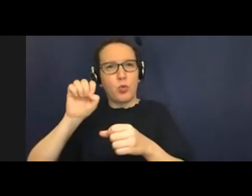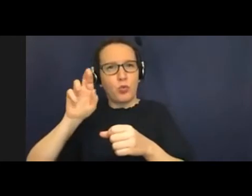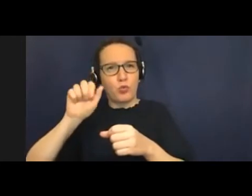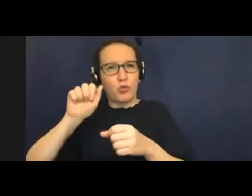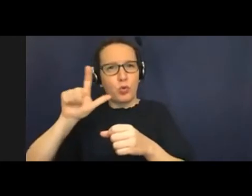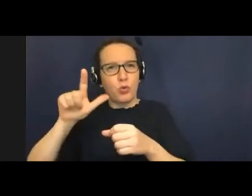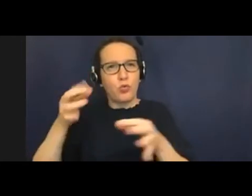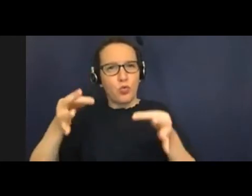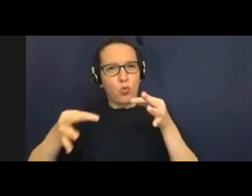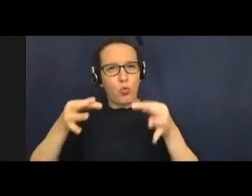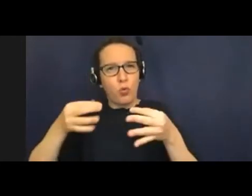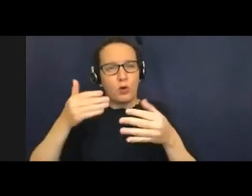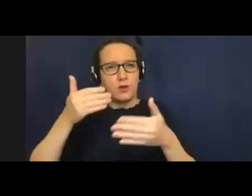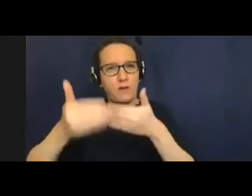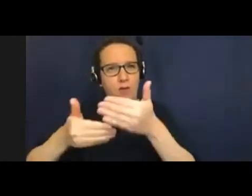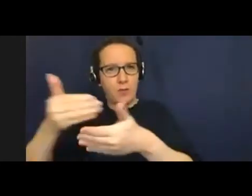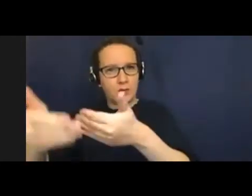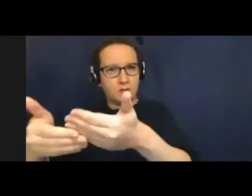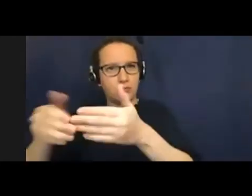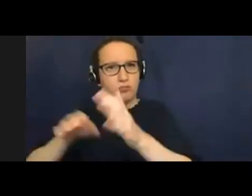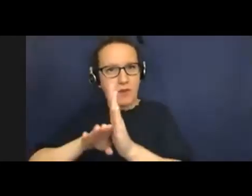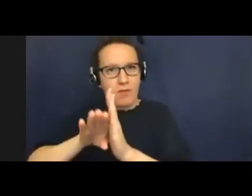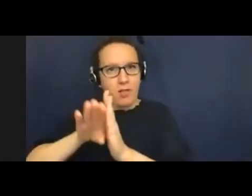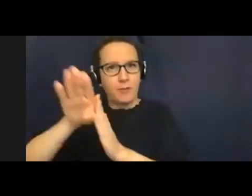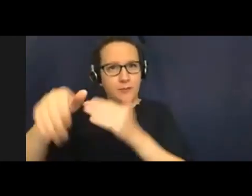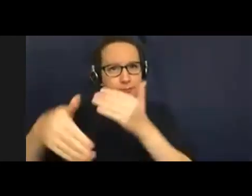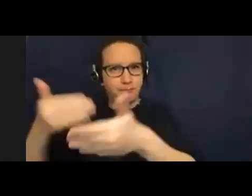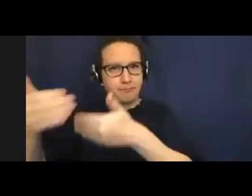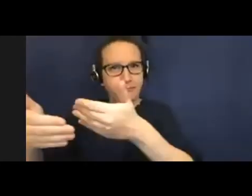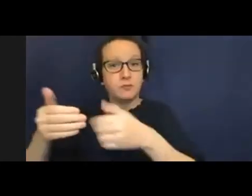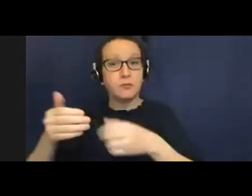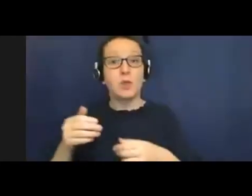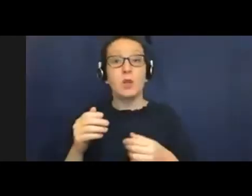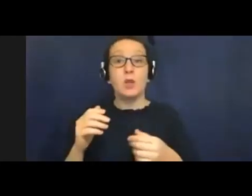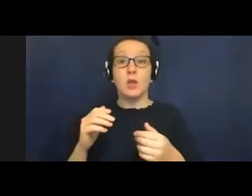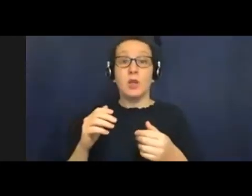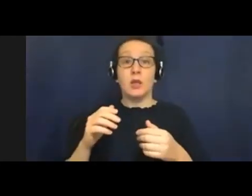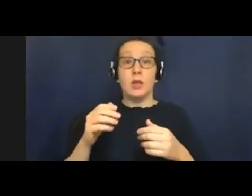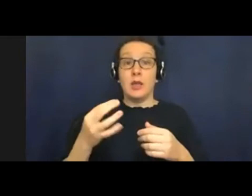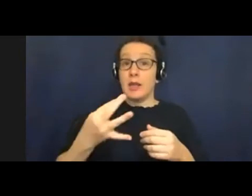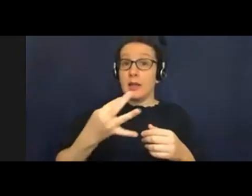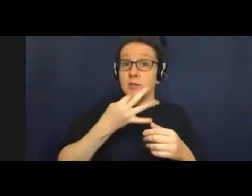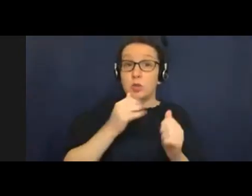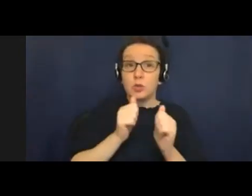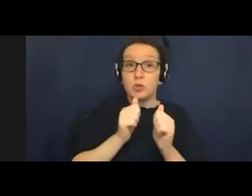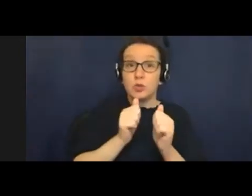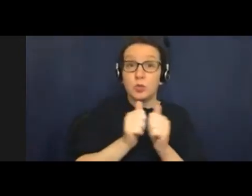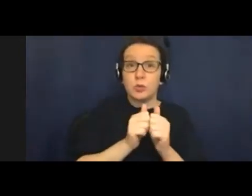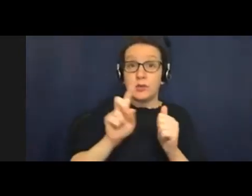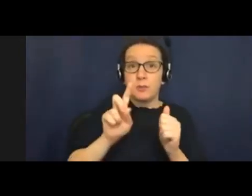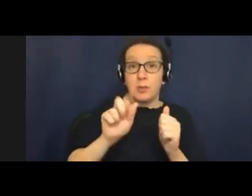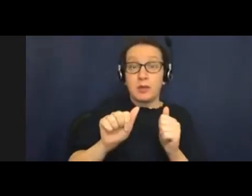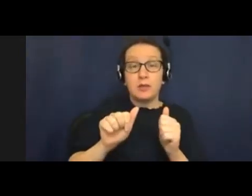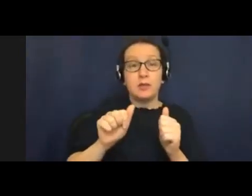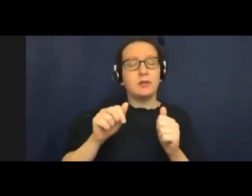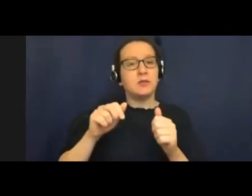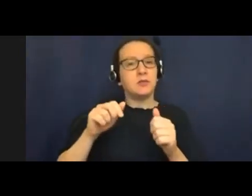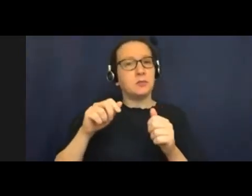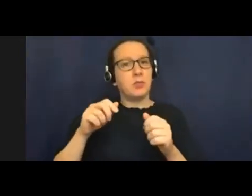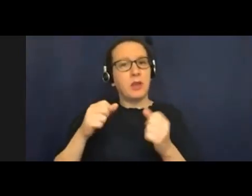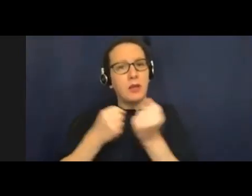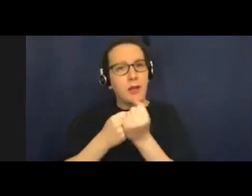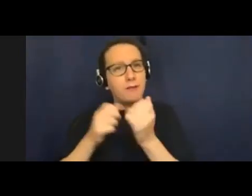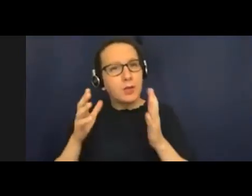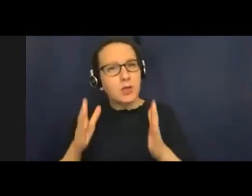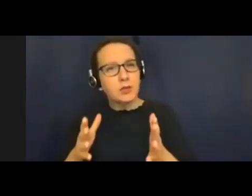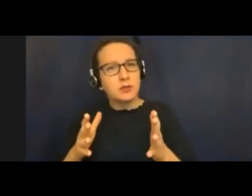IFES Ukraine consultants and experts, people with disabilities were involved to the